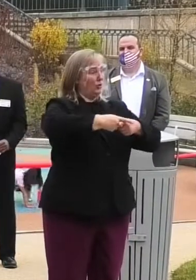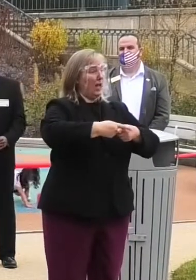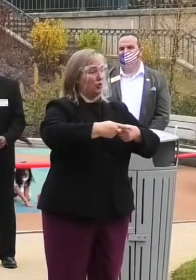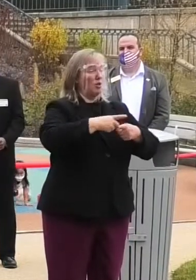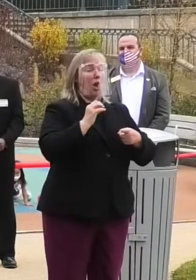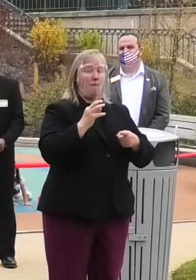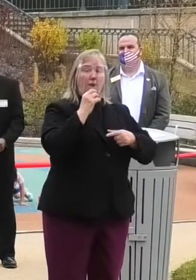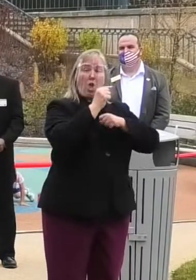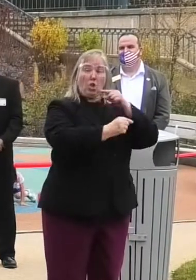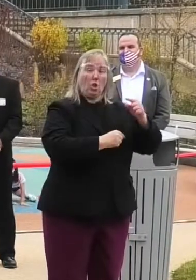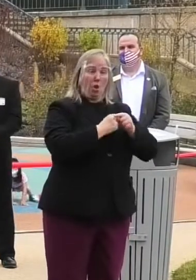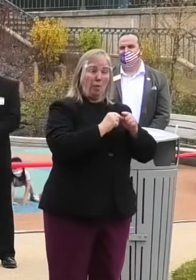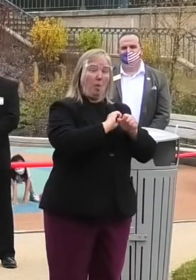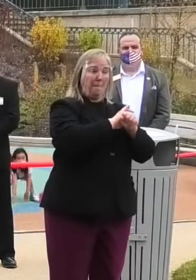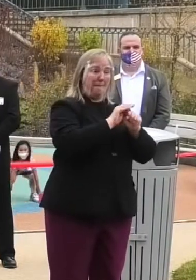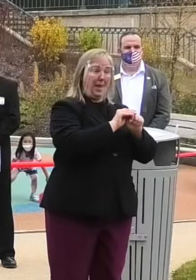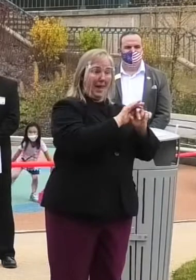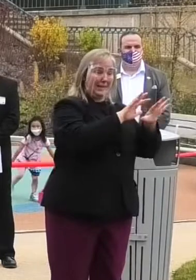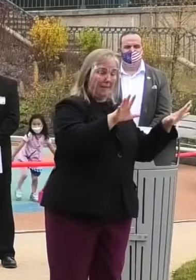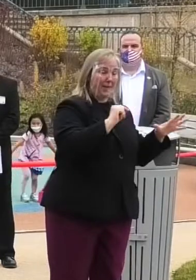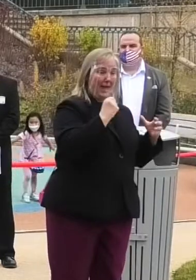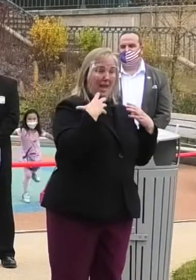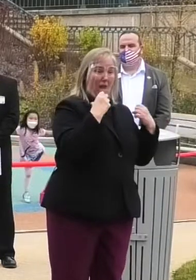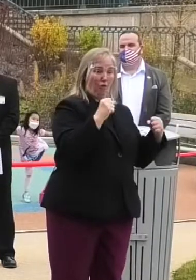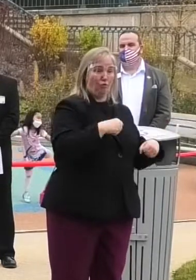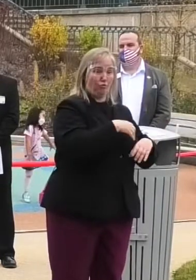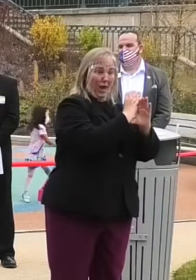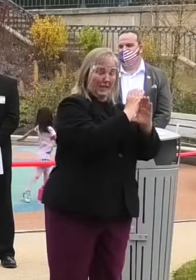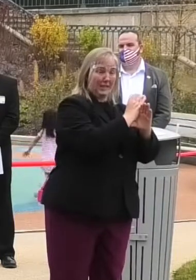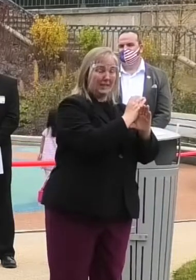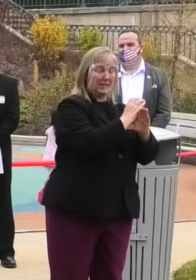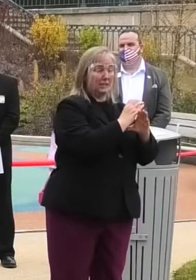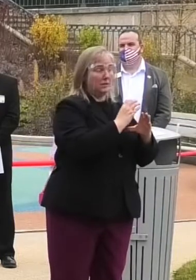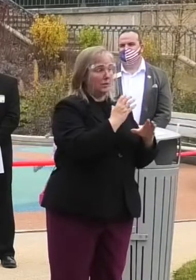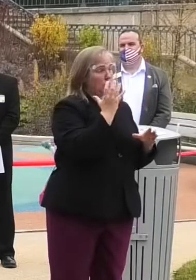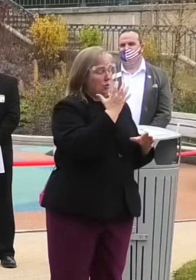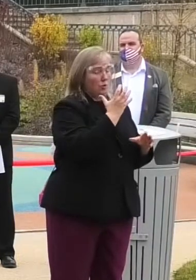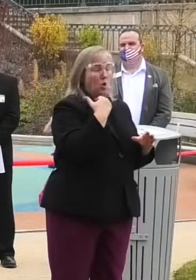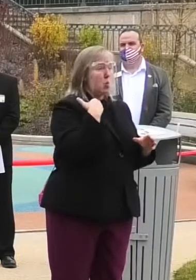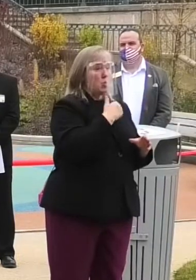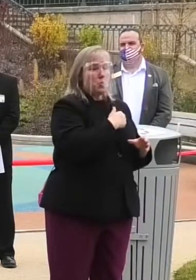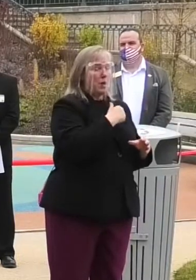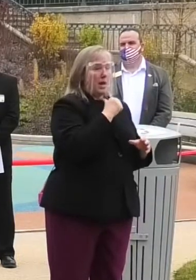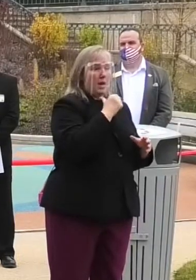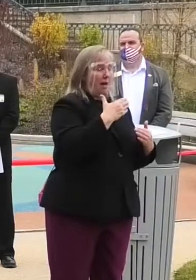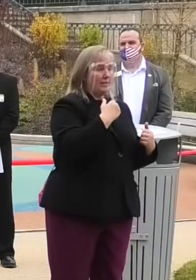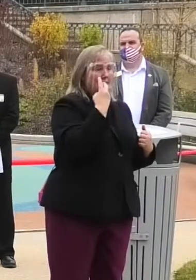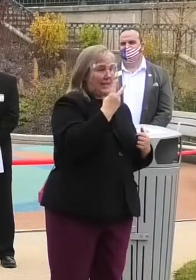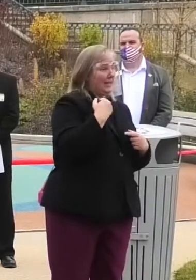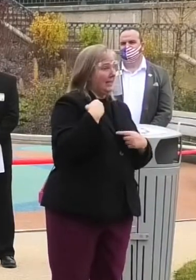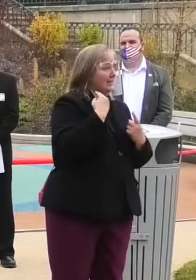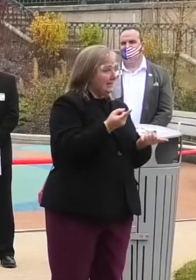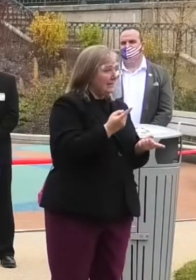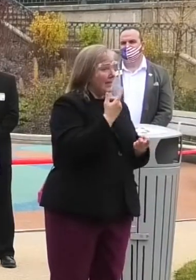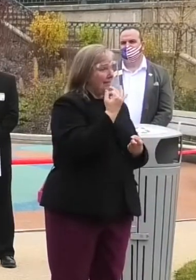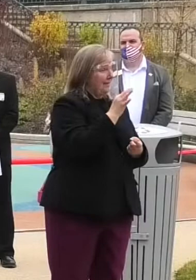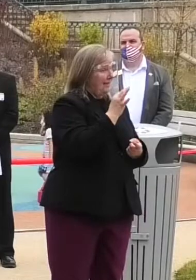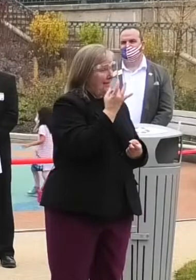of a global pandemic and health crisis, the likes of which we haven't seen since